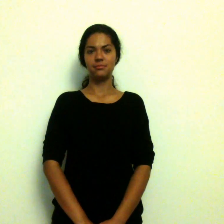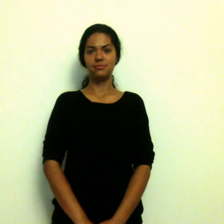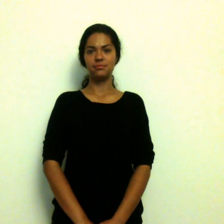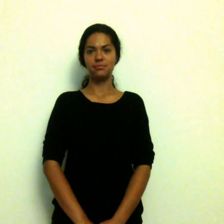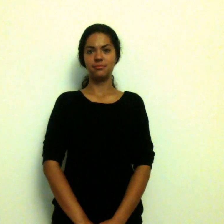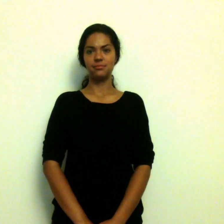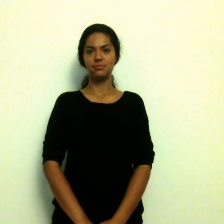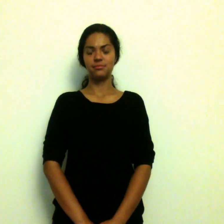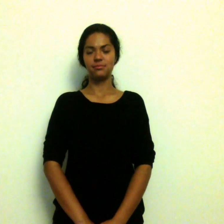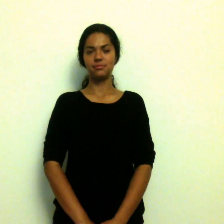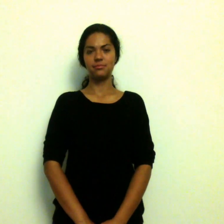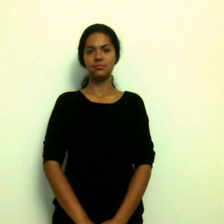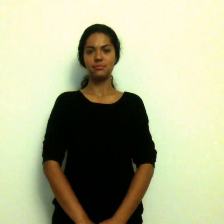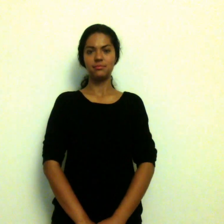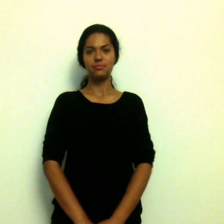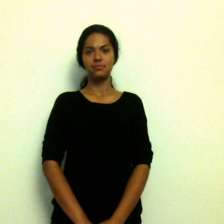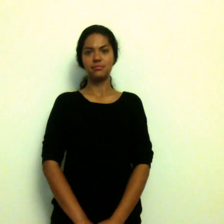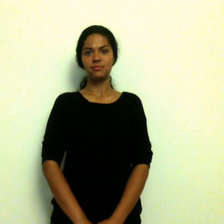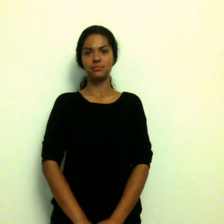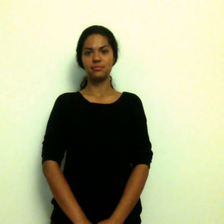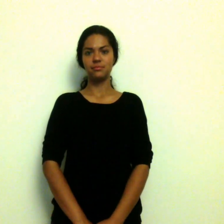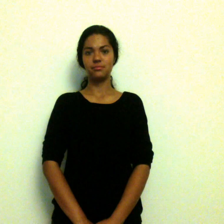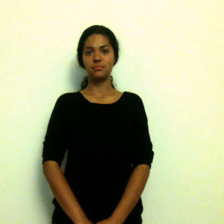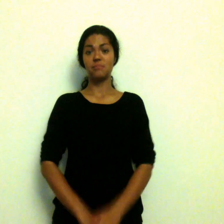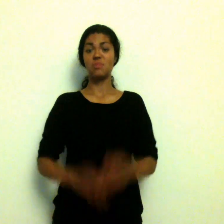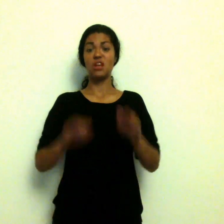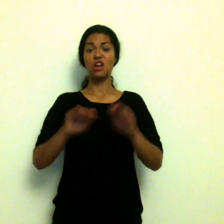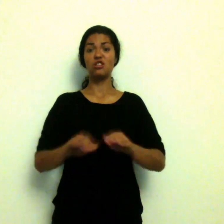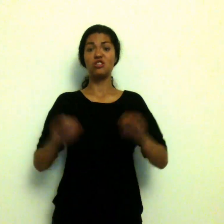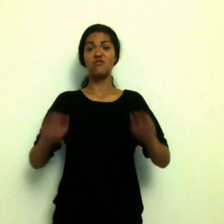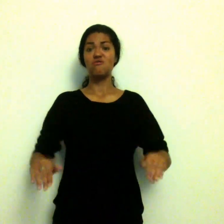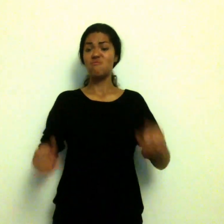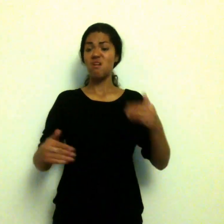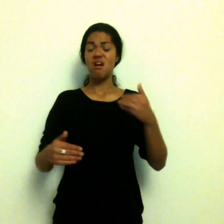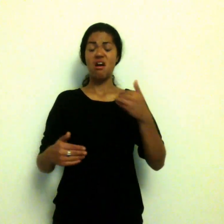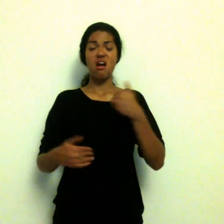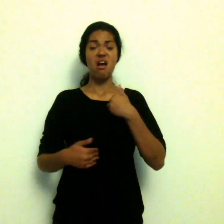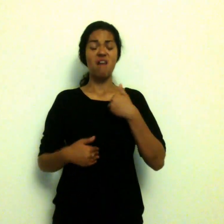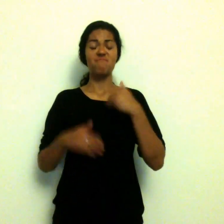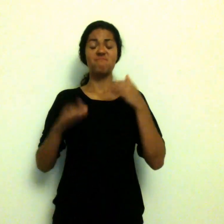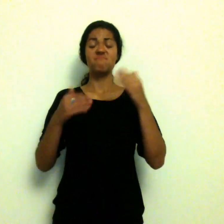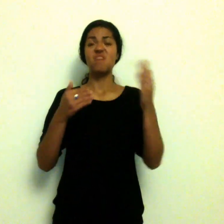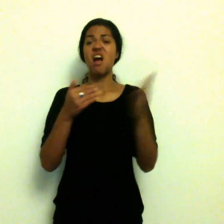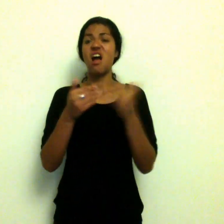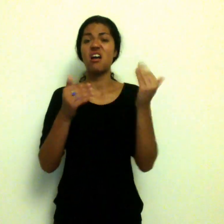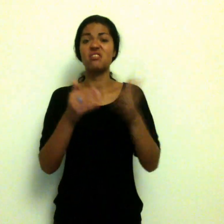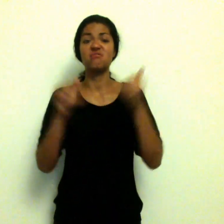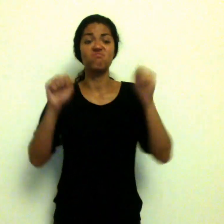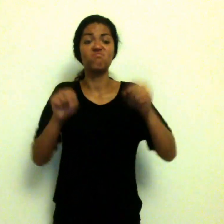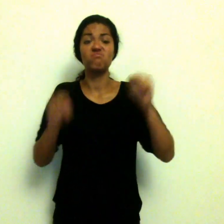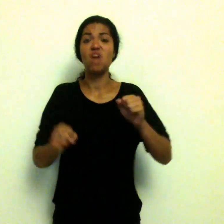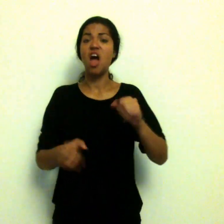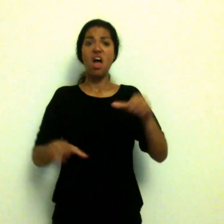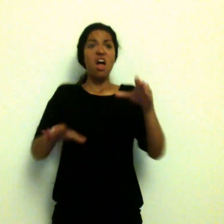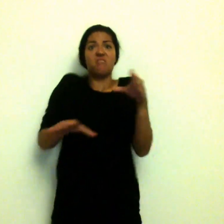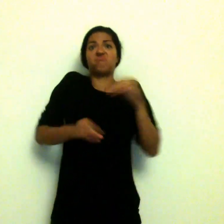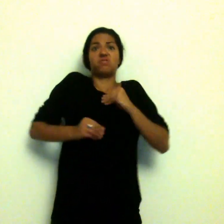A child has an immense capacity to believe. It has almost like a